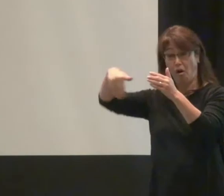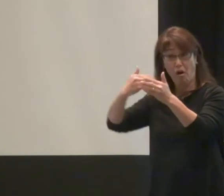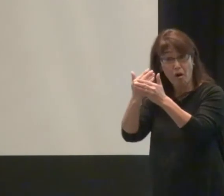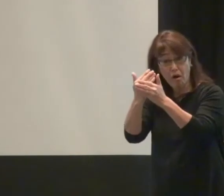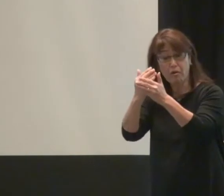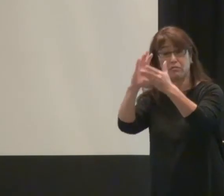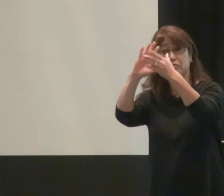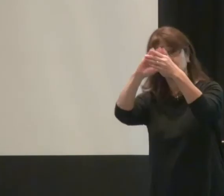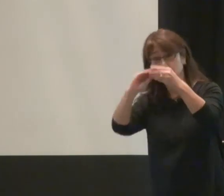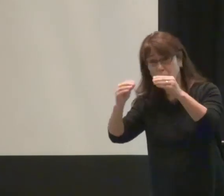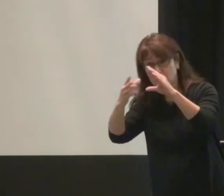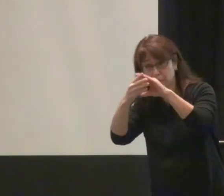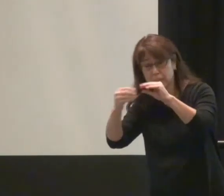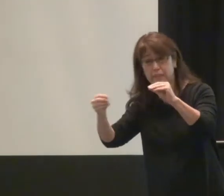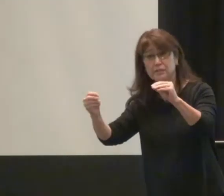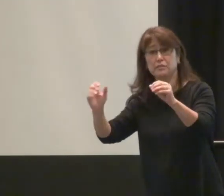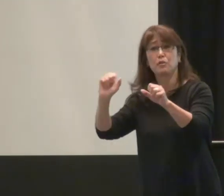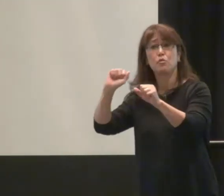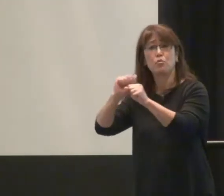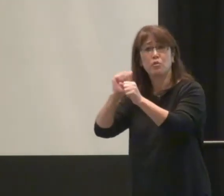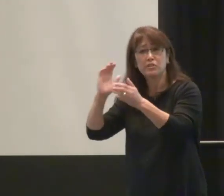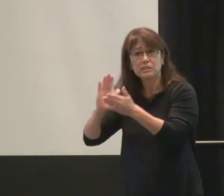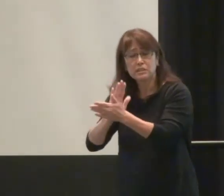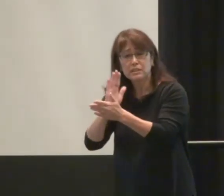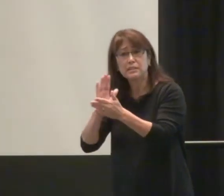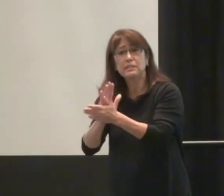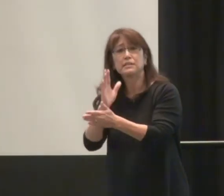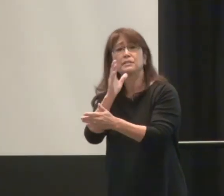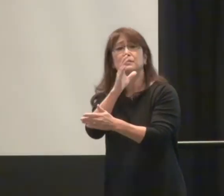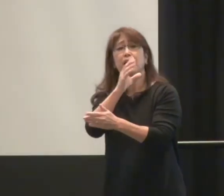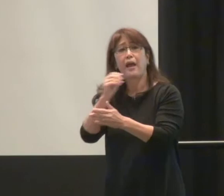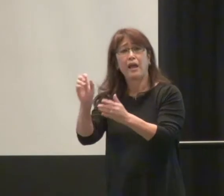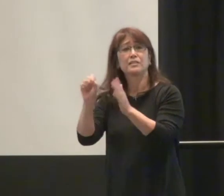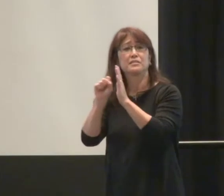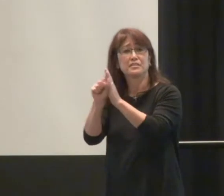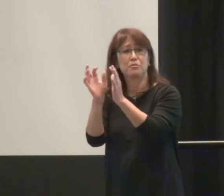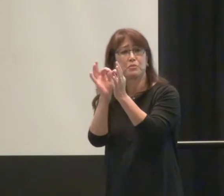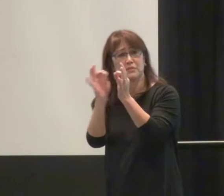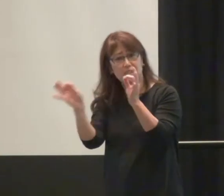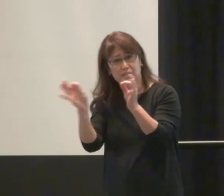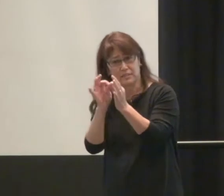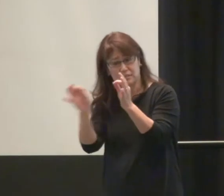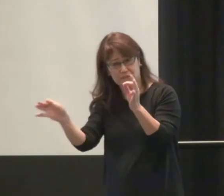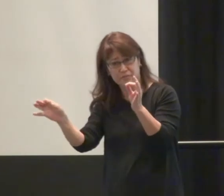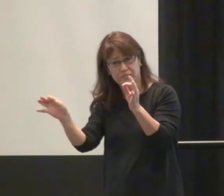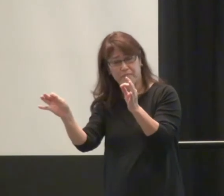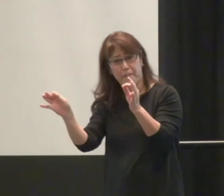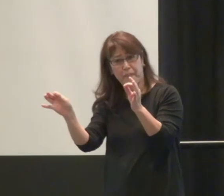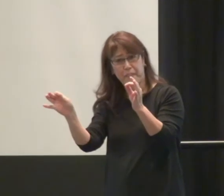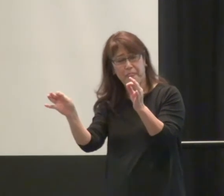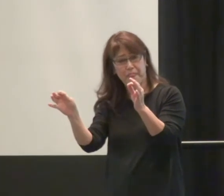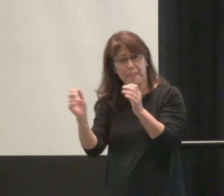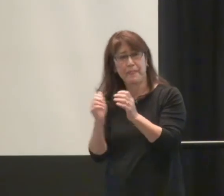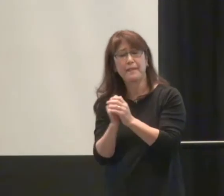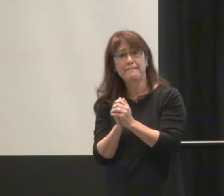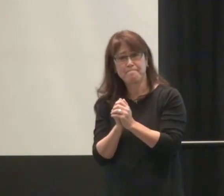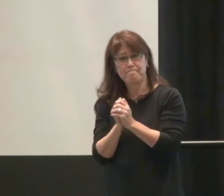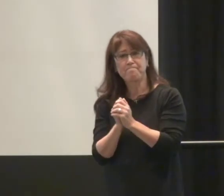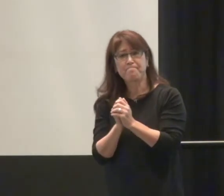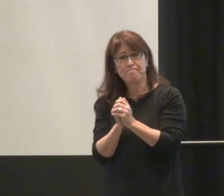During that last summer, Roxanne uploaded each and every one of her stories, as well as the worksheets and the